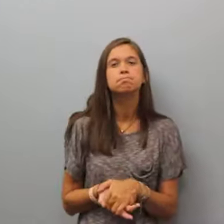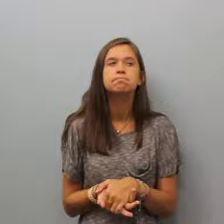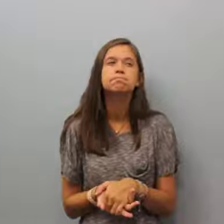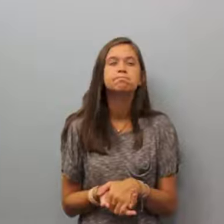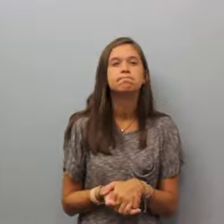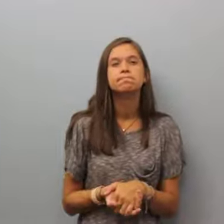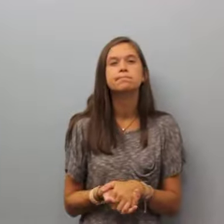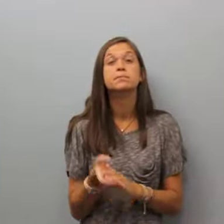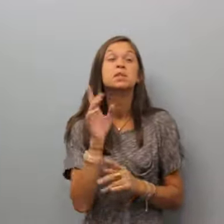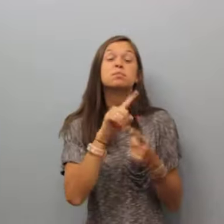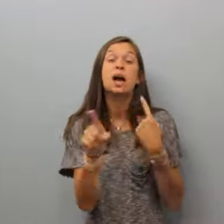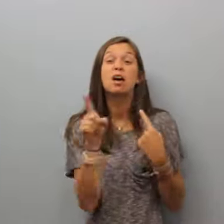far out. So cool.